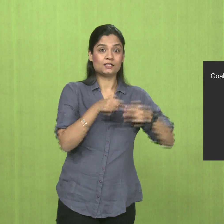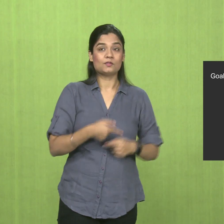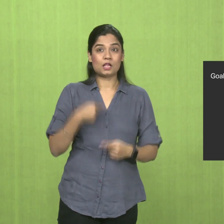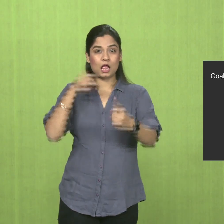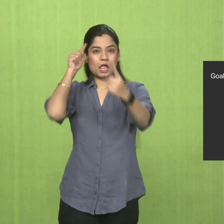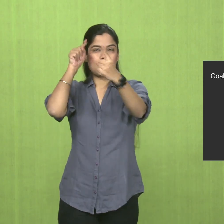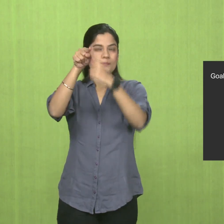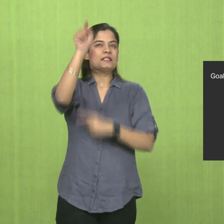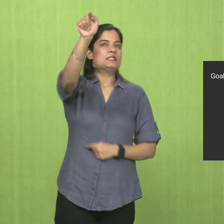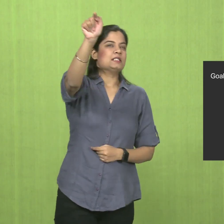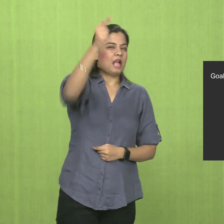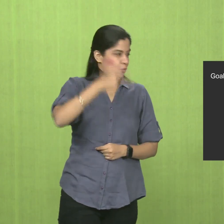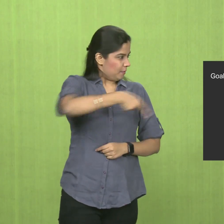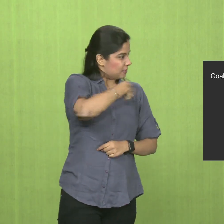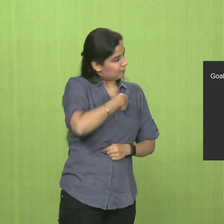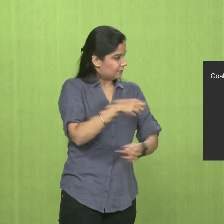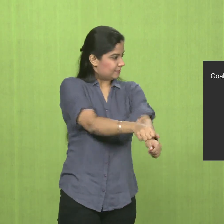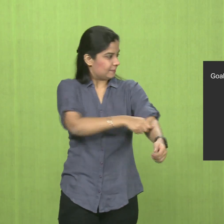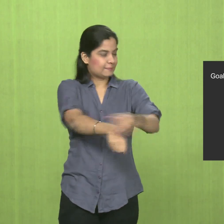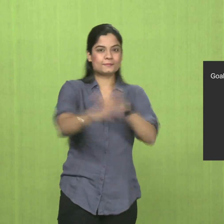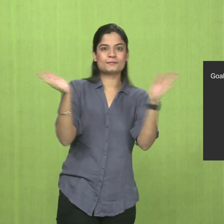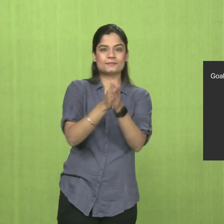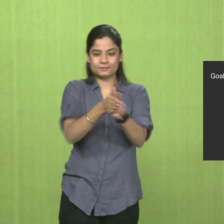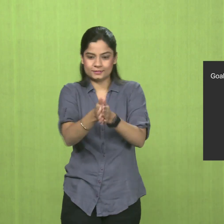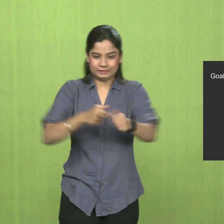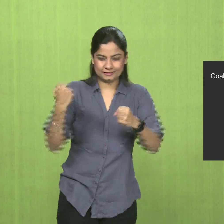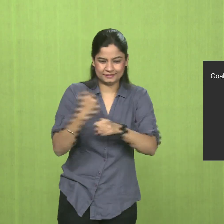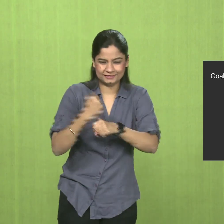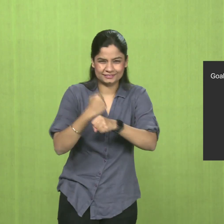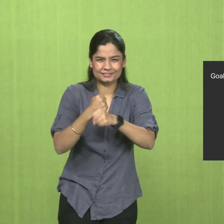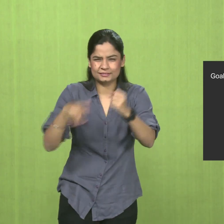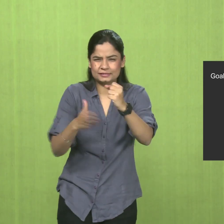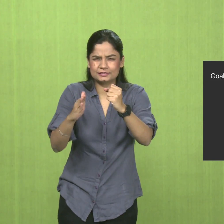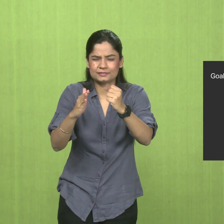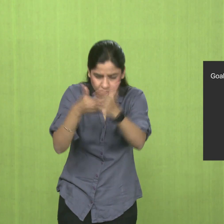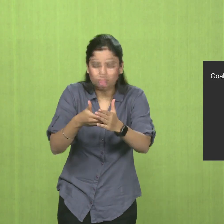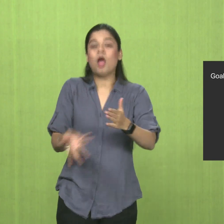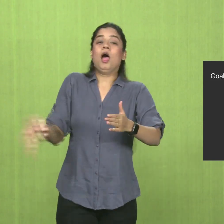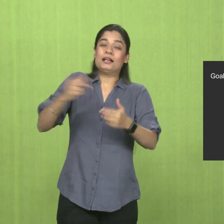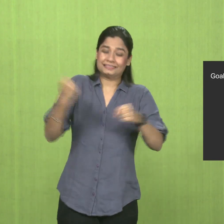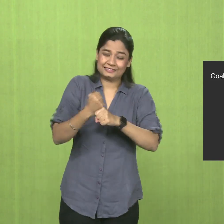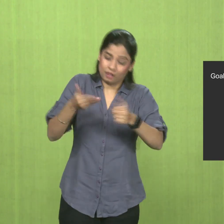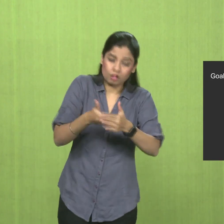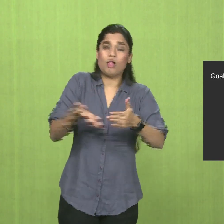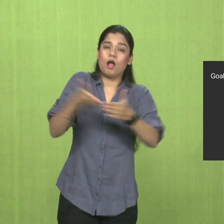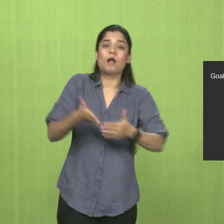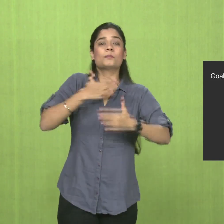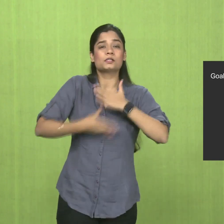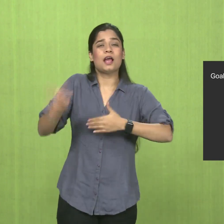Third is goals, that achieving the goal, remembering how to work hard despite the